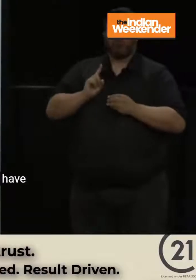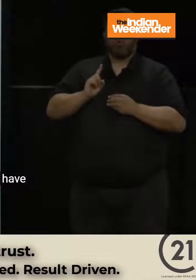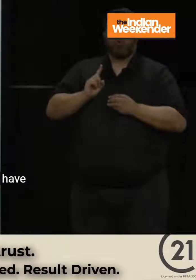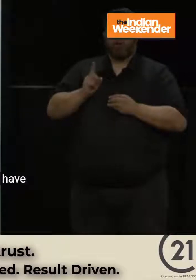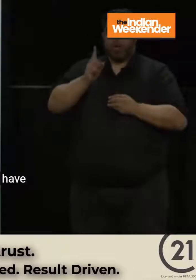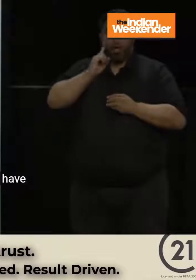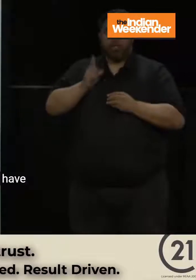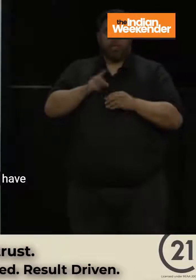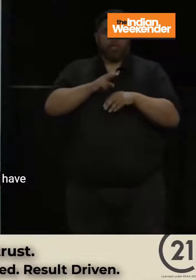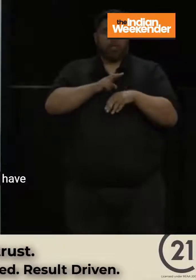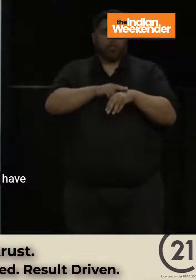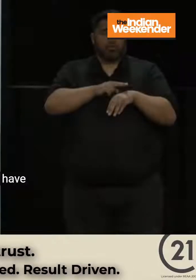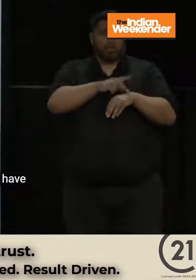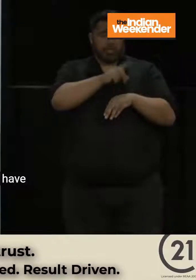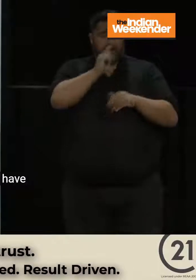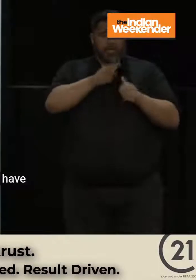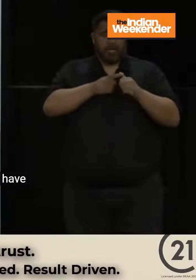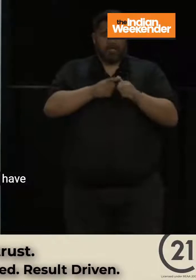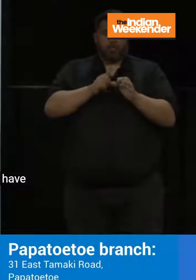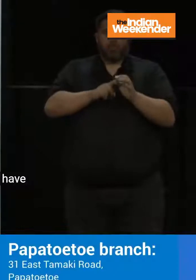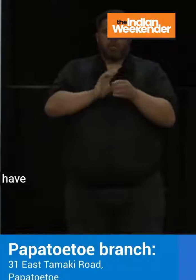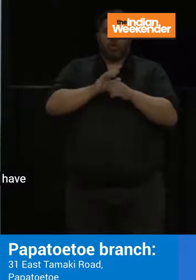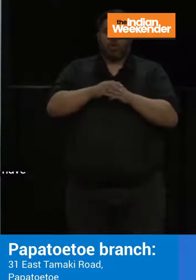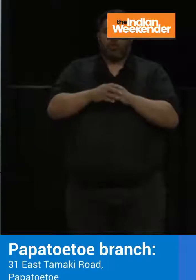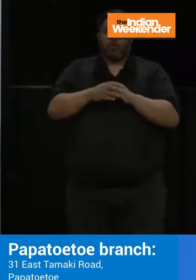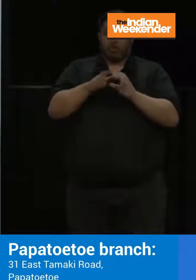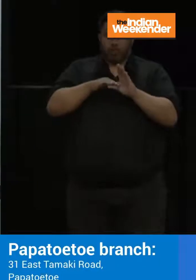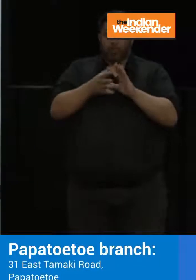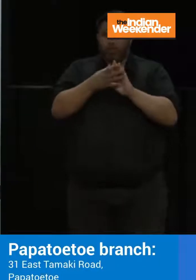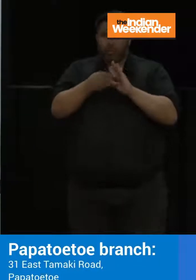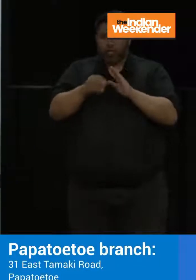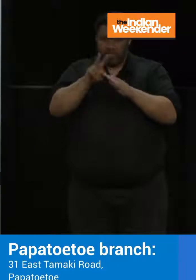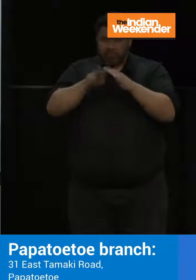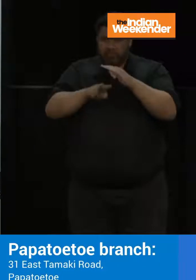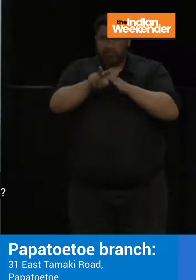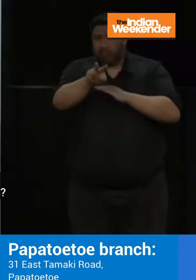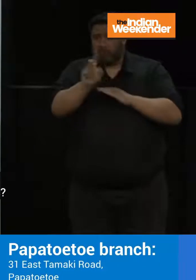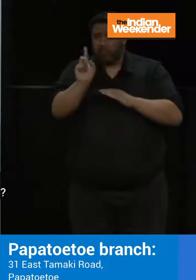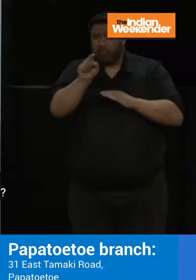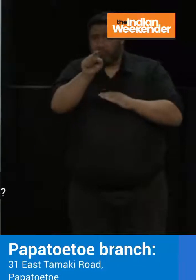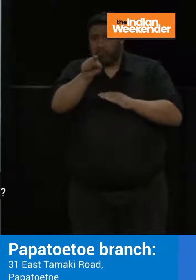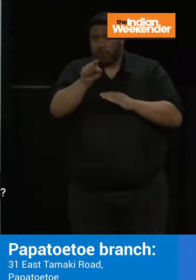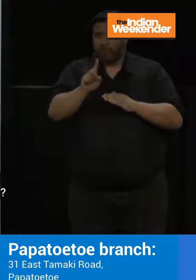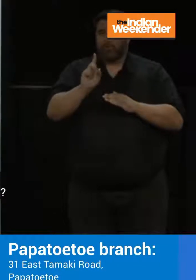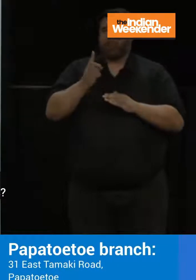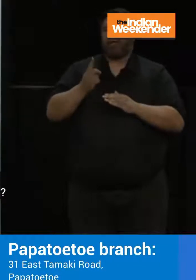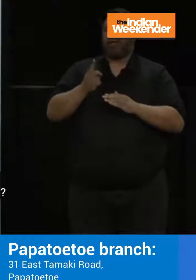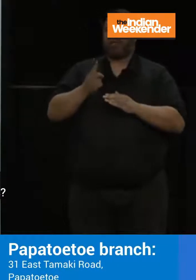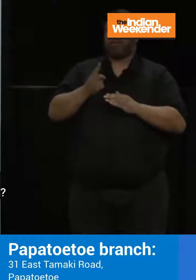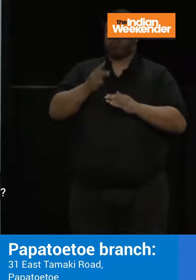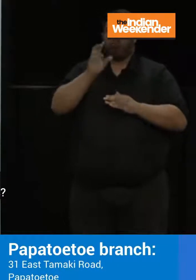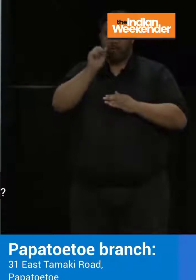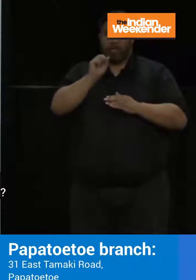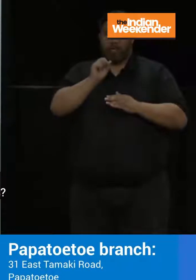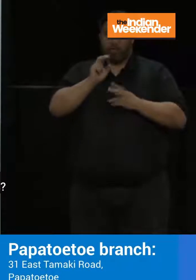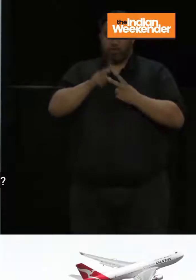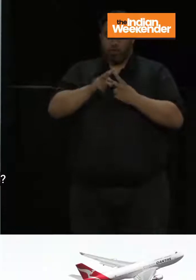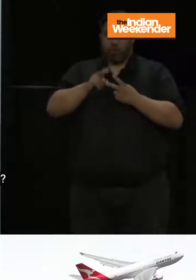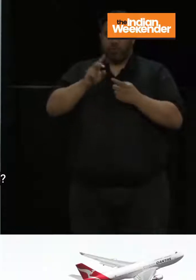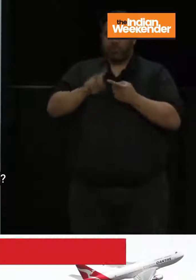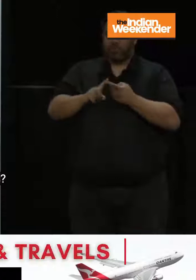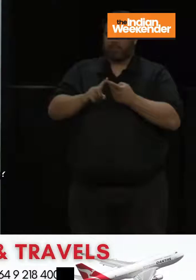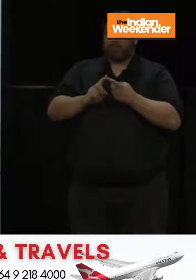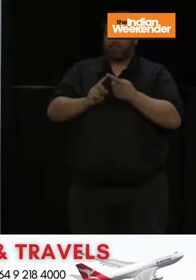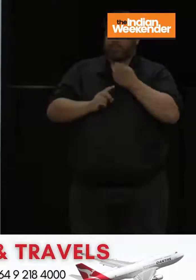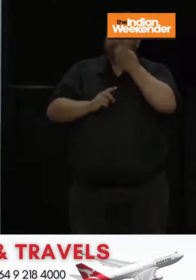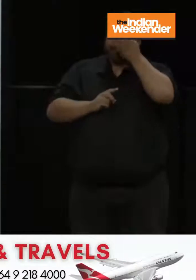General to comment on the modelling, because I know that there's been a lot of modelling, but I think there's a couple of things in here. One is we can't just